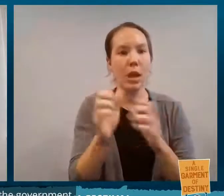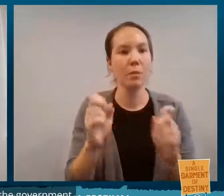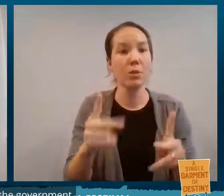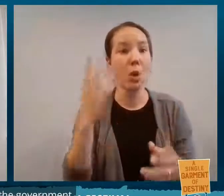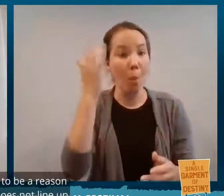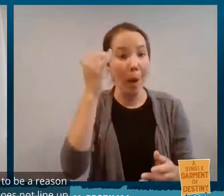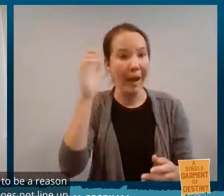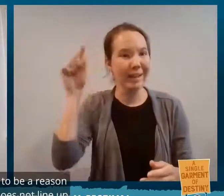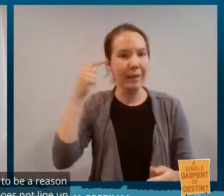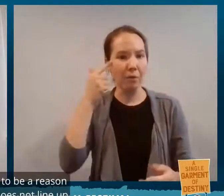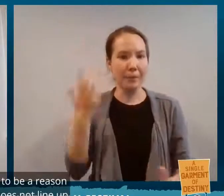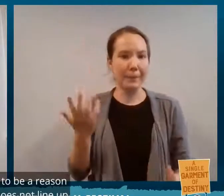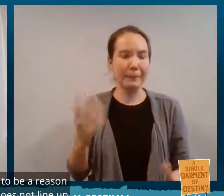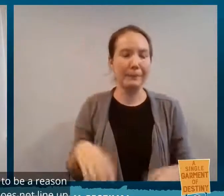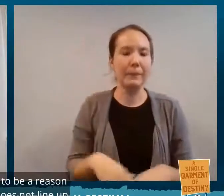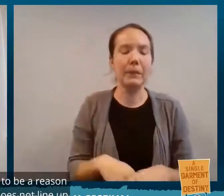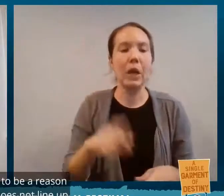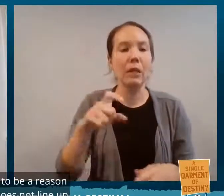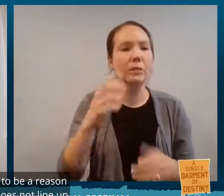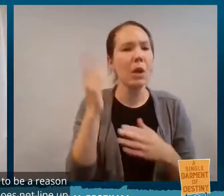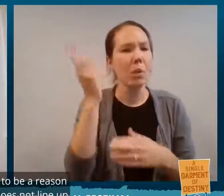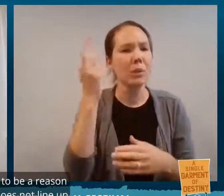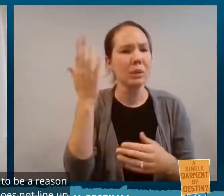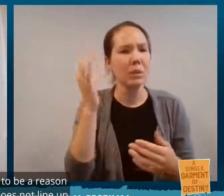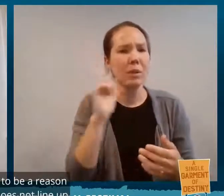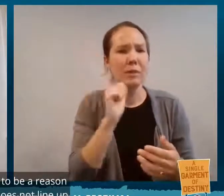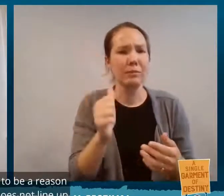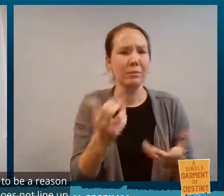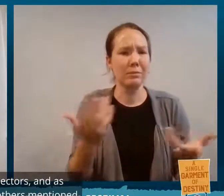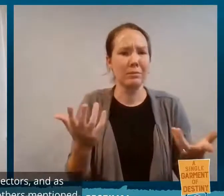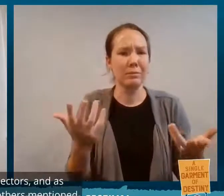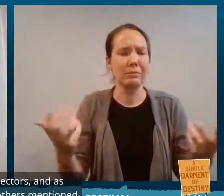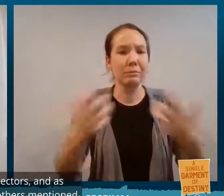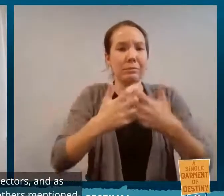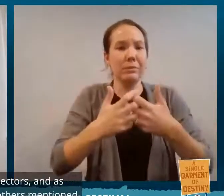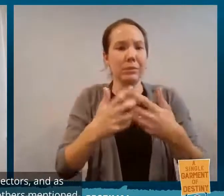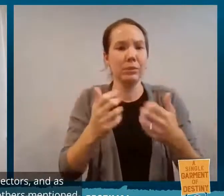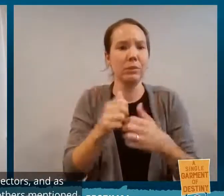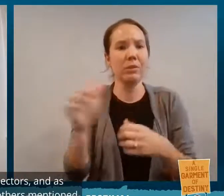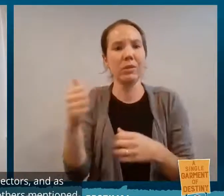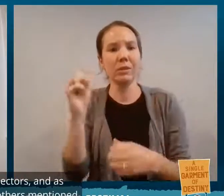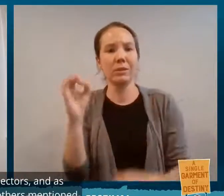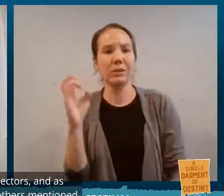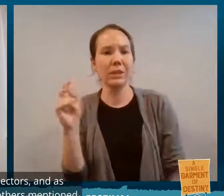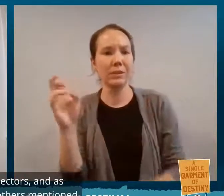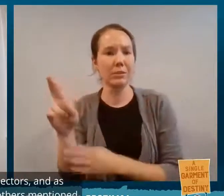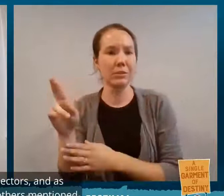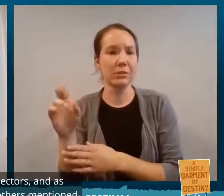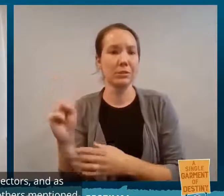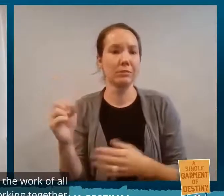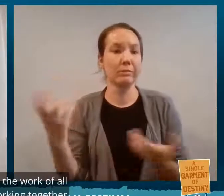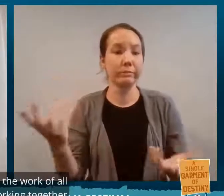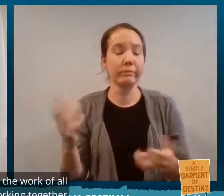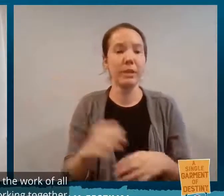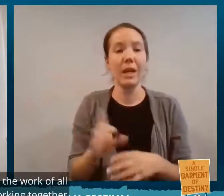the government. There has to be a reason why that does not line up in other sectors. And as Diane and others